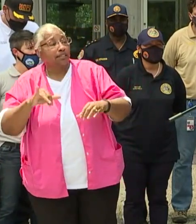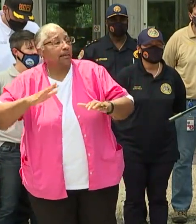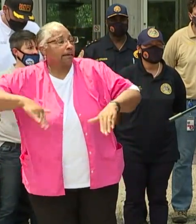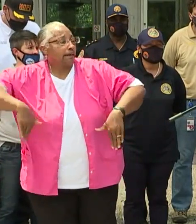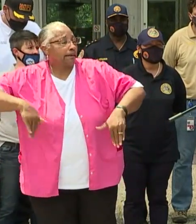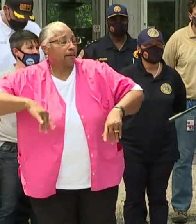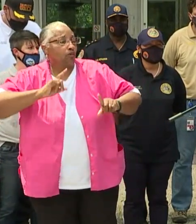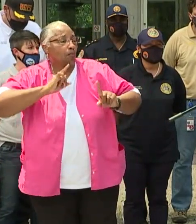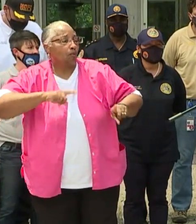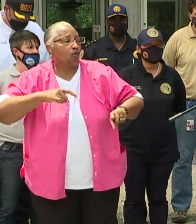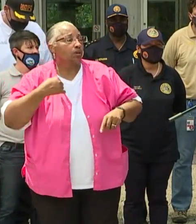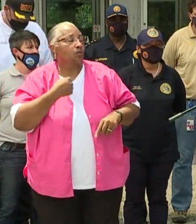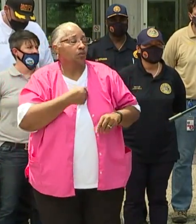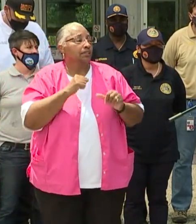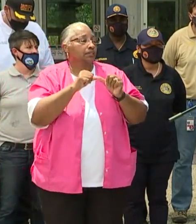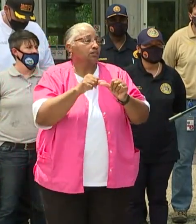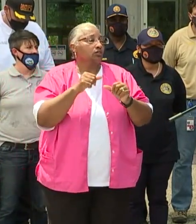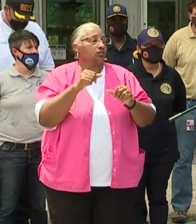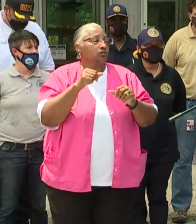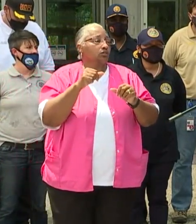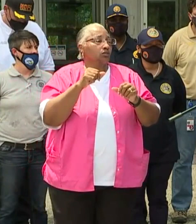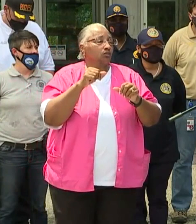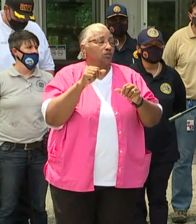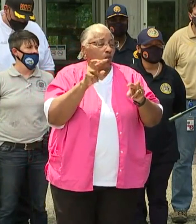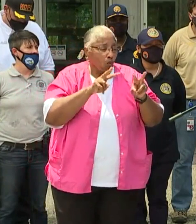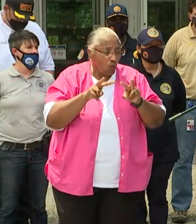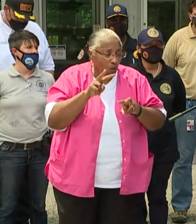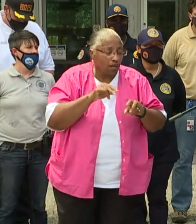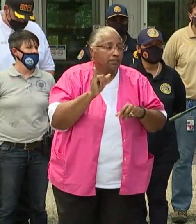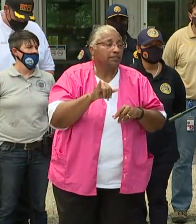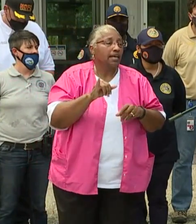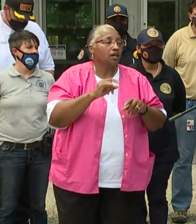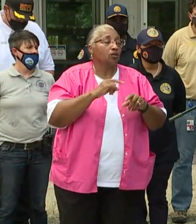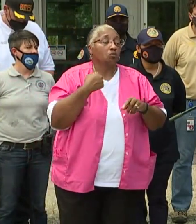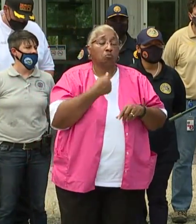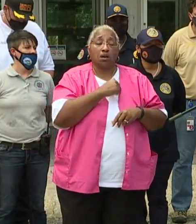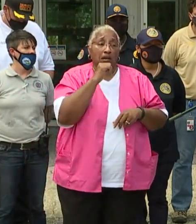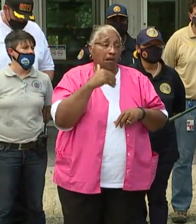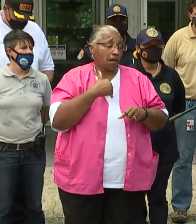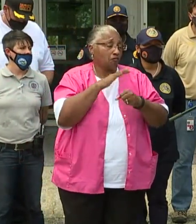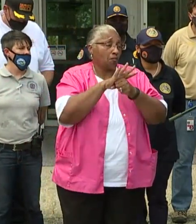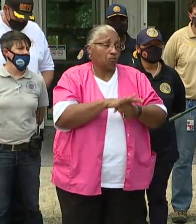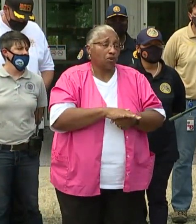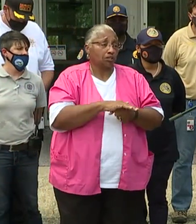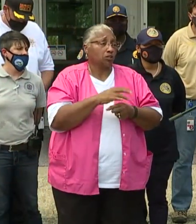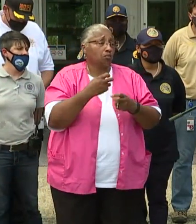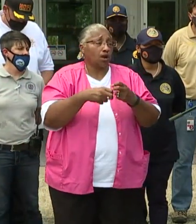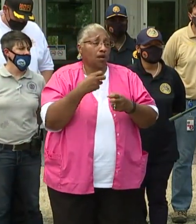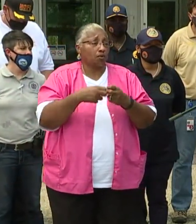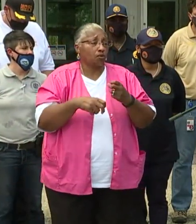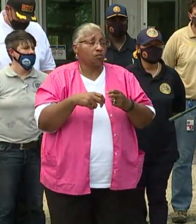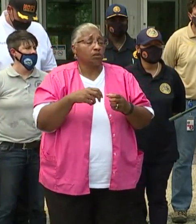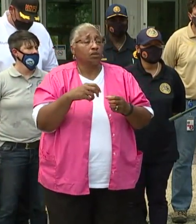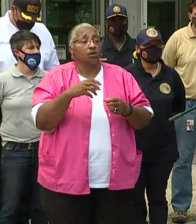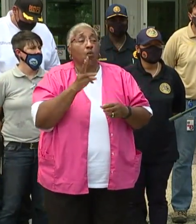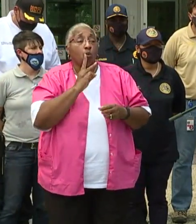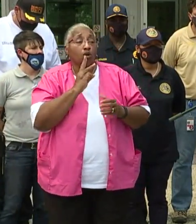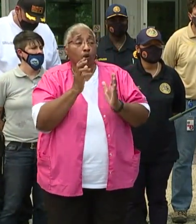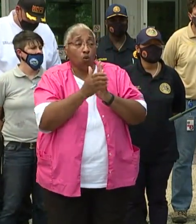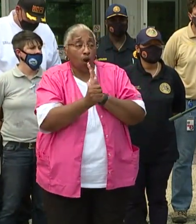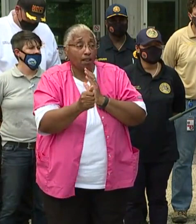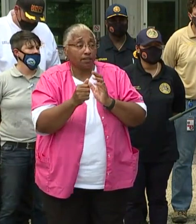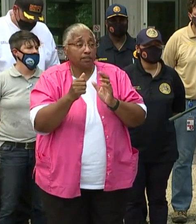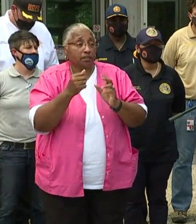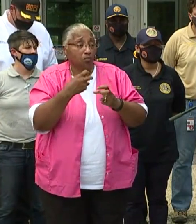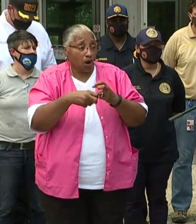we're continuing to watch that. Other than that, we have no pressure issues, no water quality issues. So we're very,